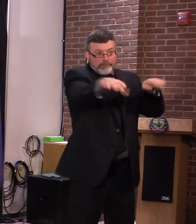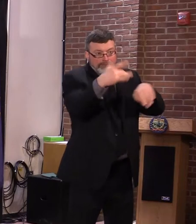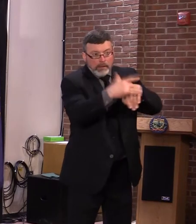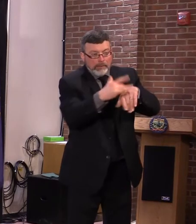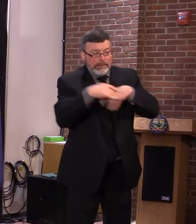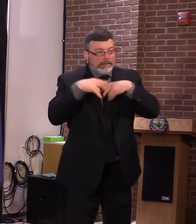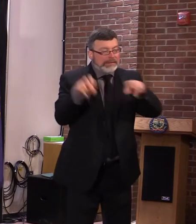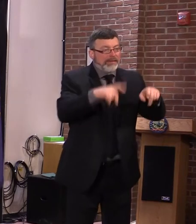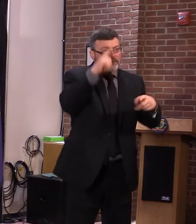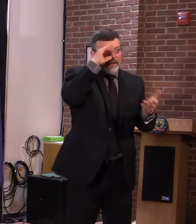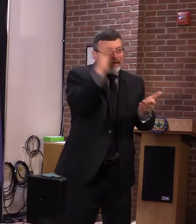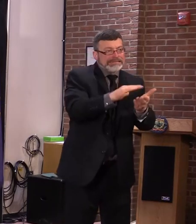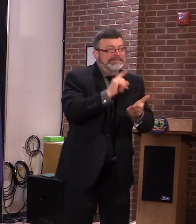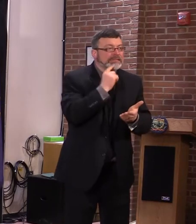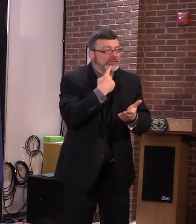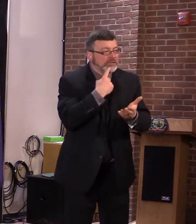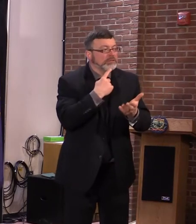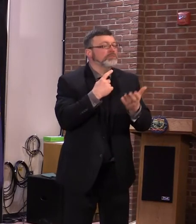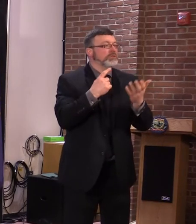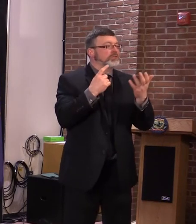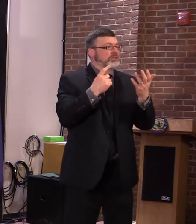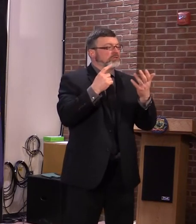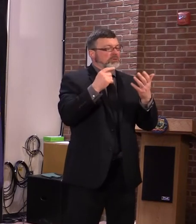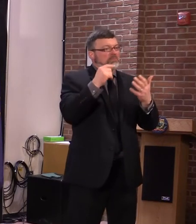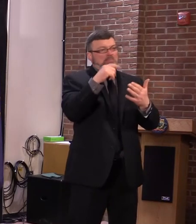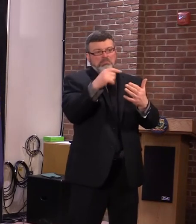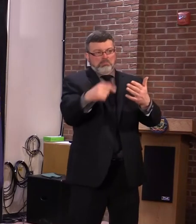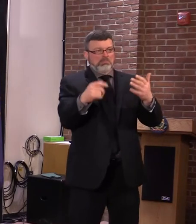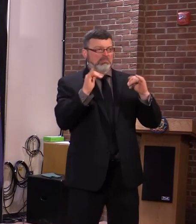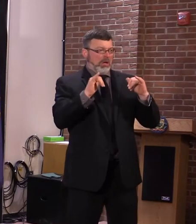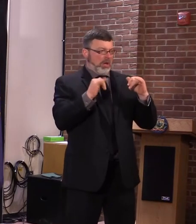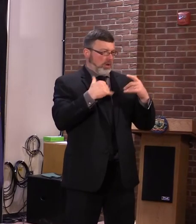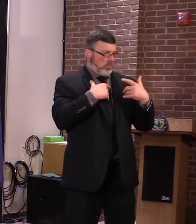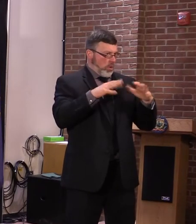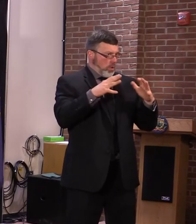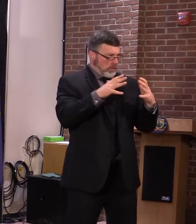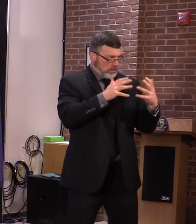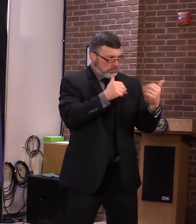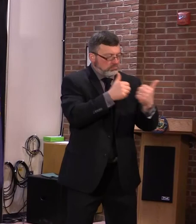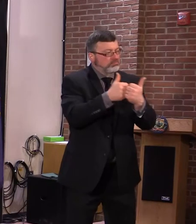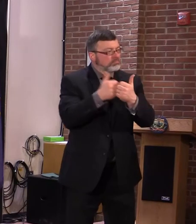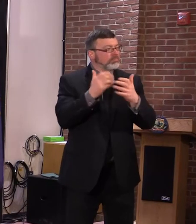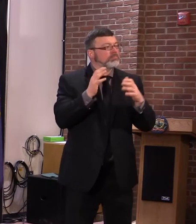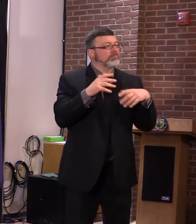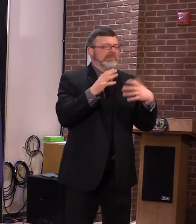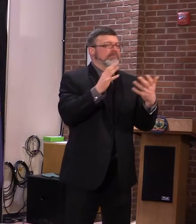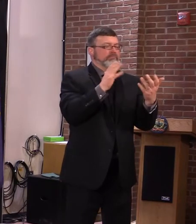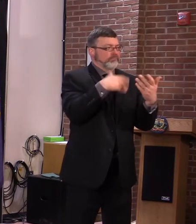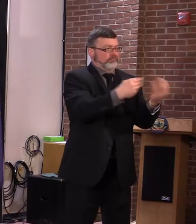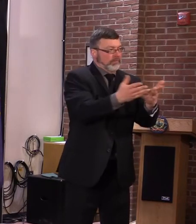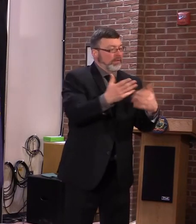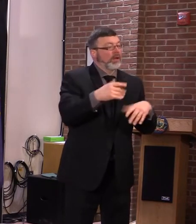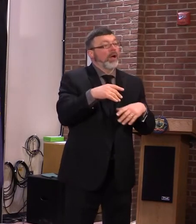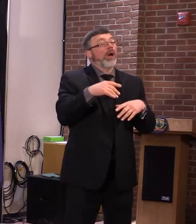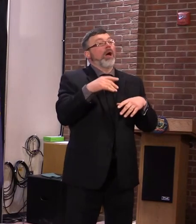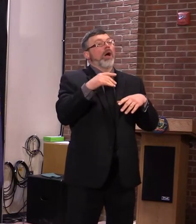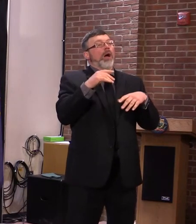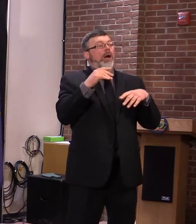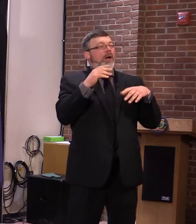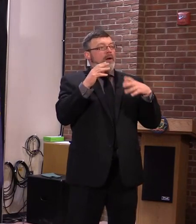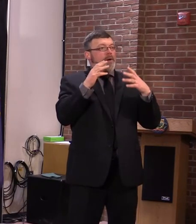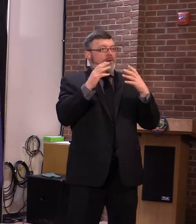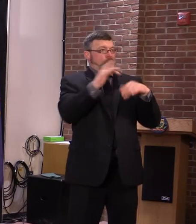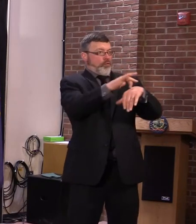to stay open, and we still are seeing additional subacute beds available. In addition to that, for our